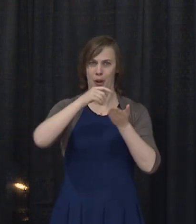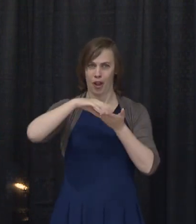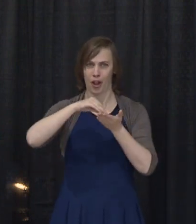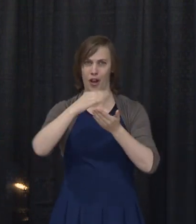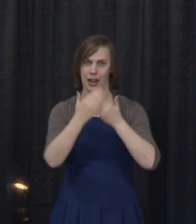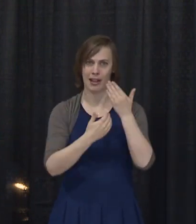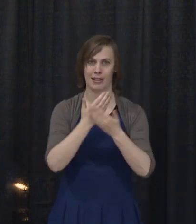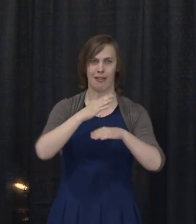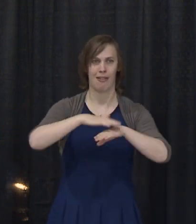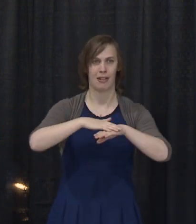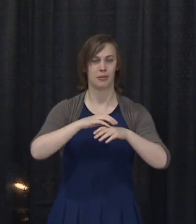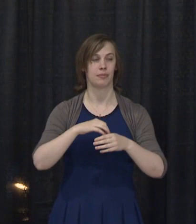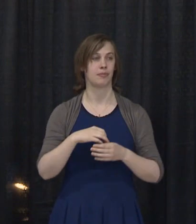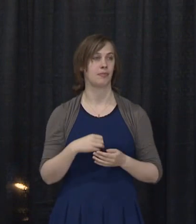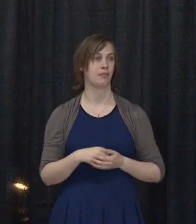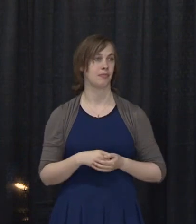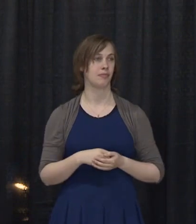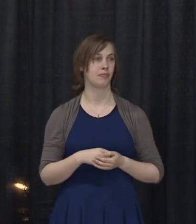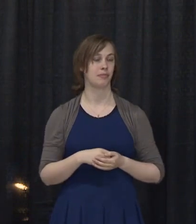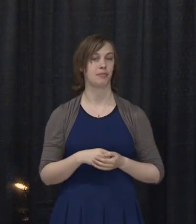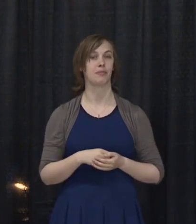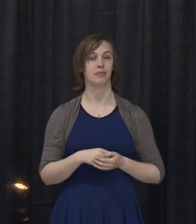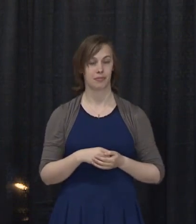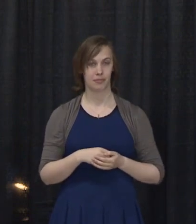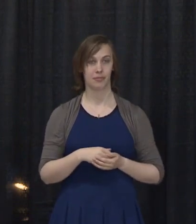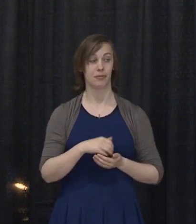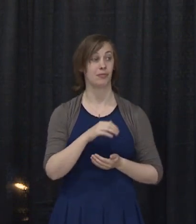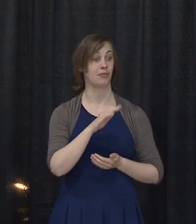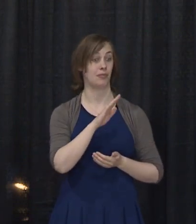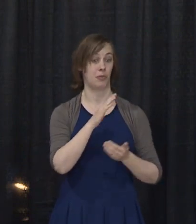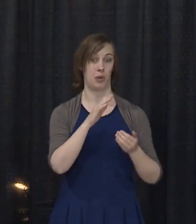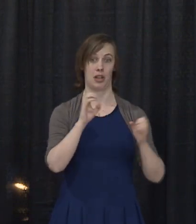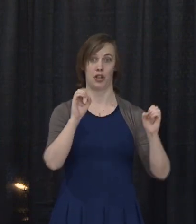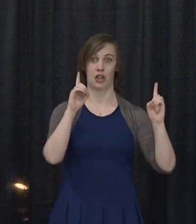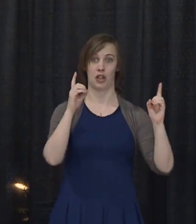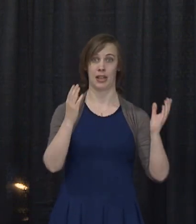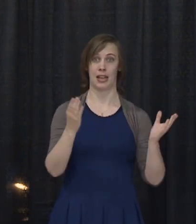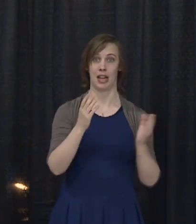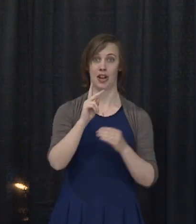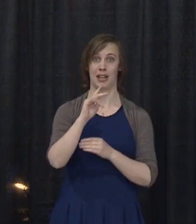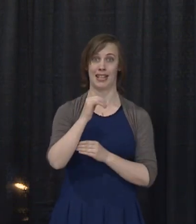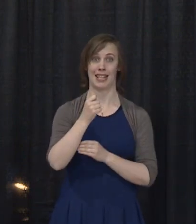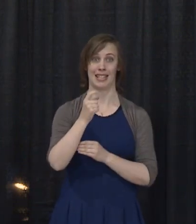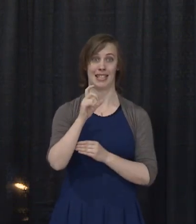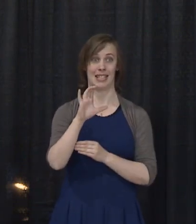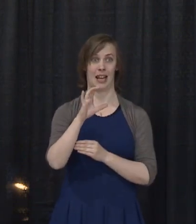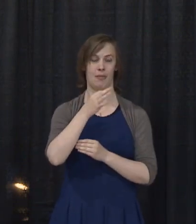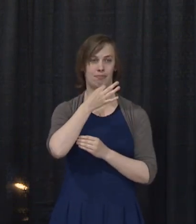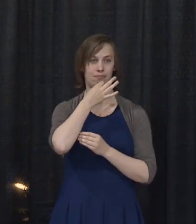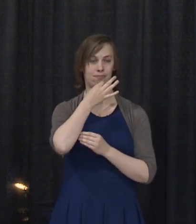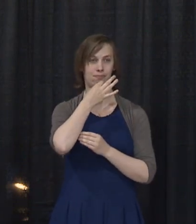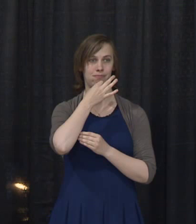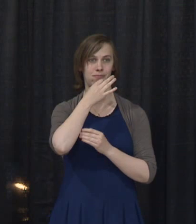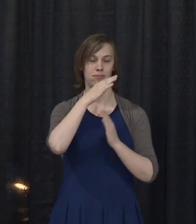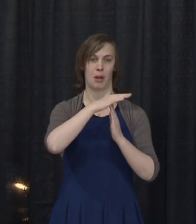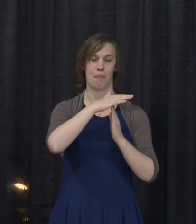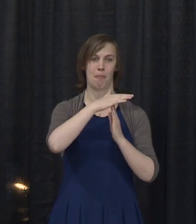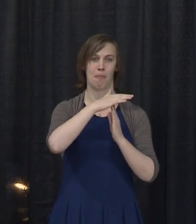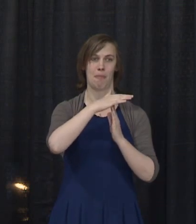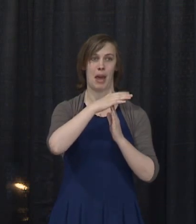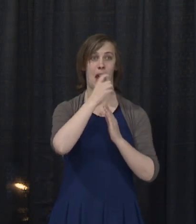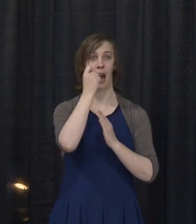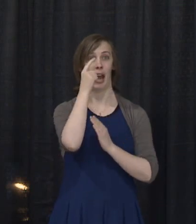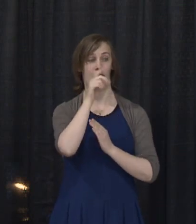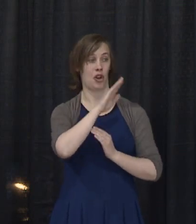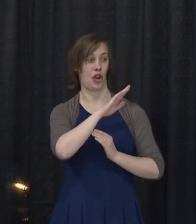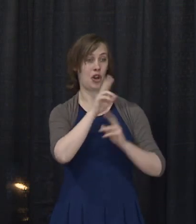more. In addition to a first-class education that she found here at Kingstec, as she put it, I learned more